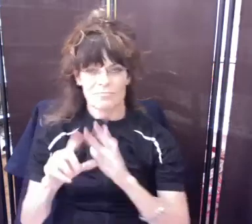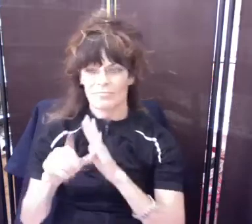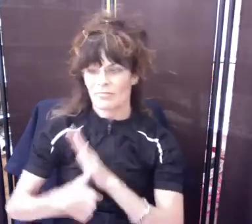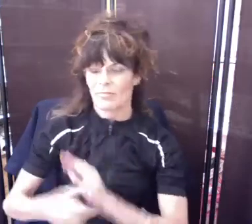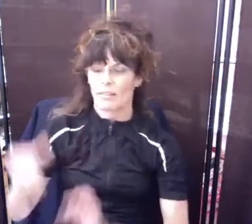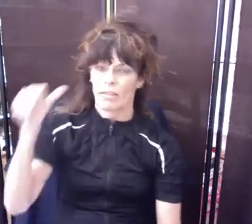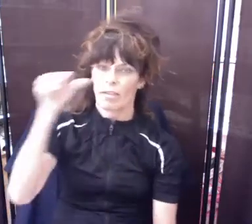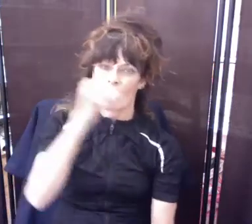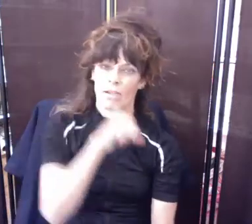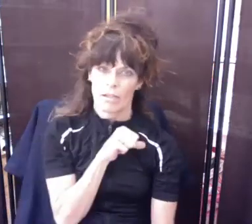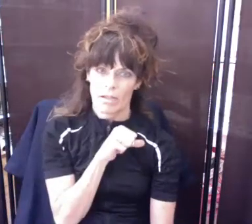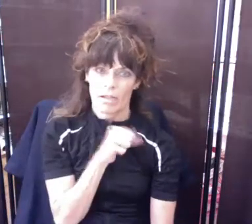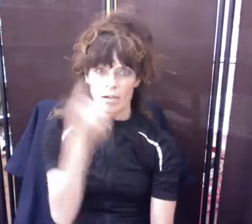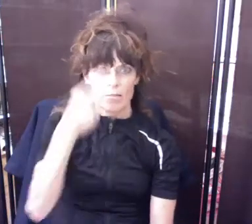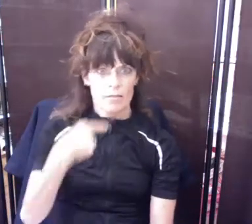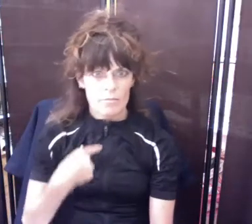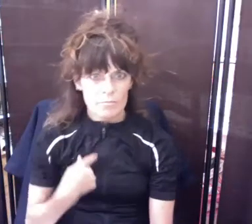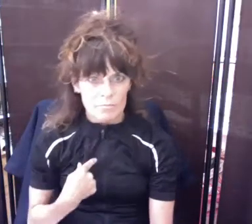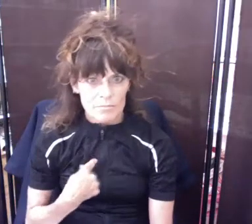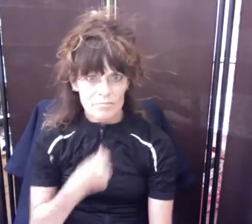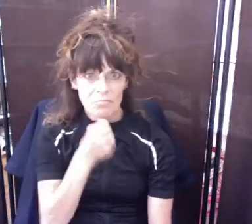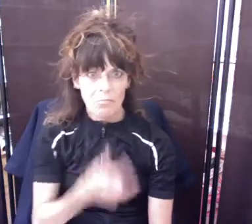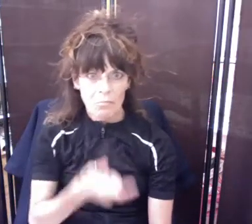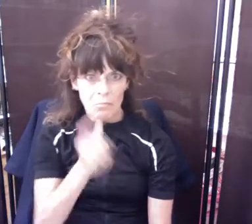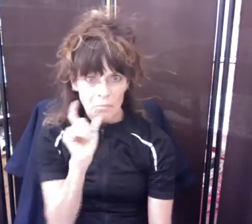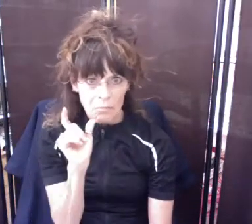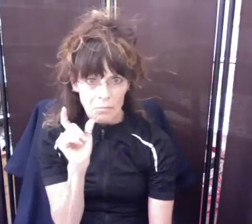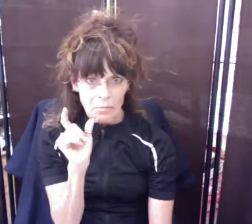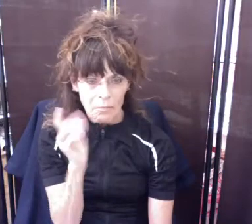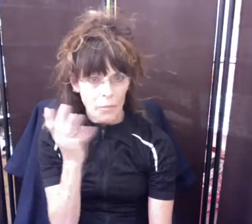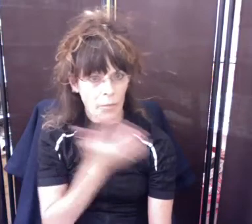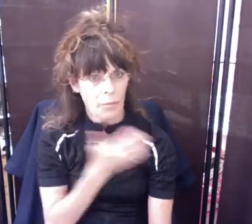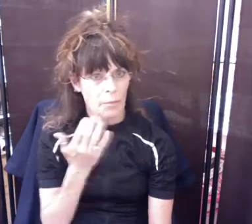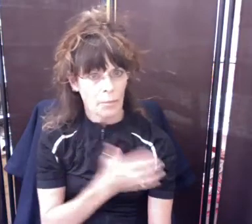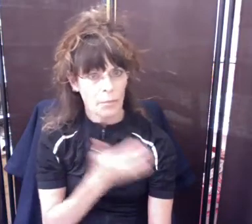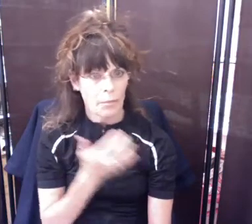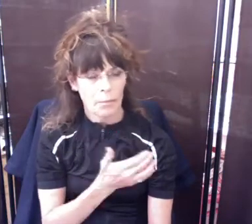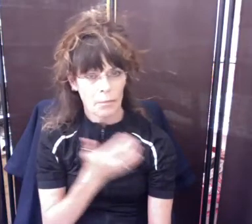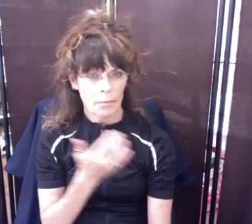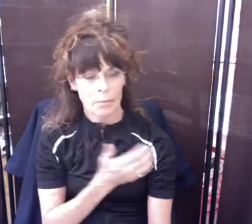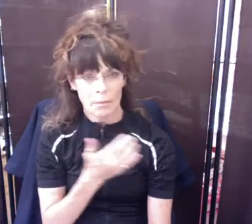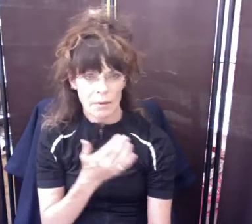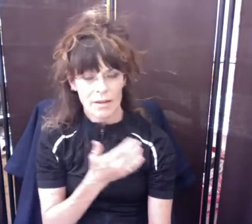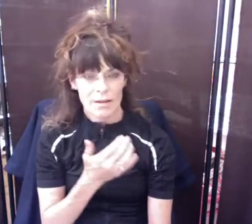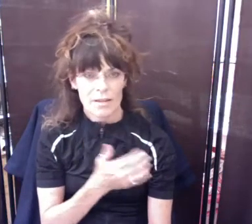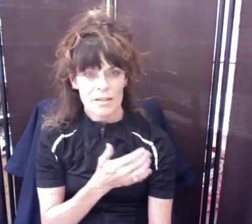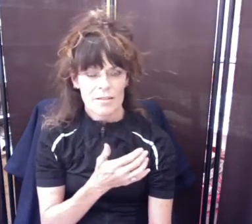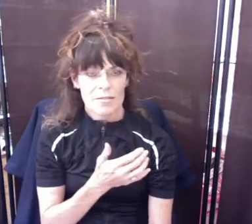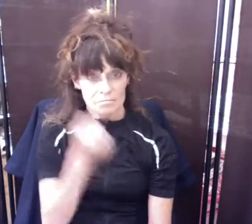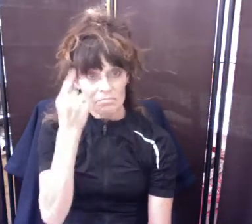for me to be able to separate from alcohol, and that was a big deal. That's a big deal, and I see that period of time as very pivotal.